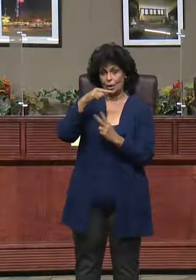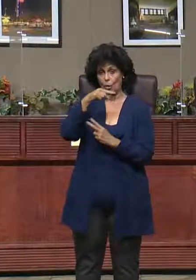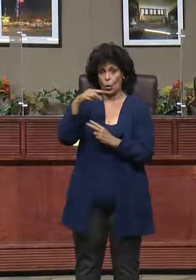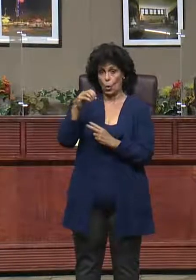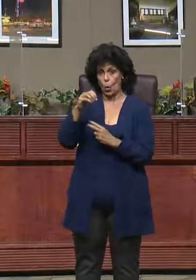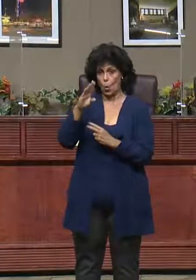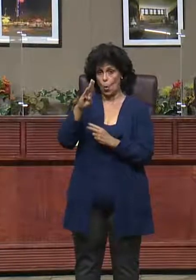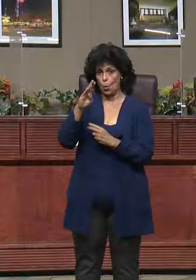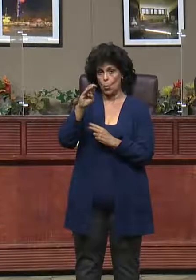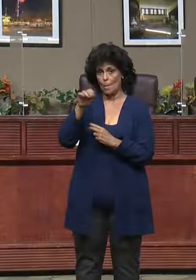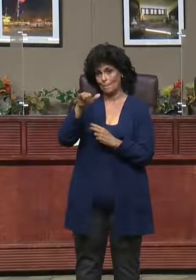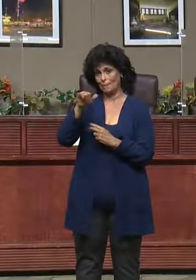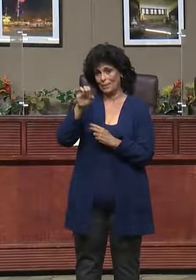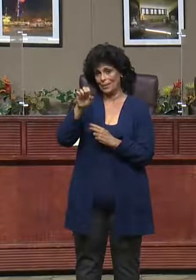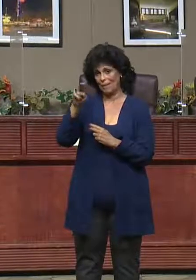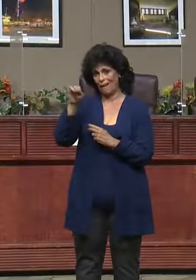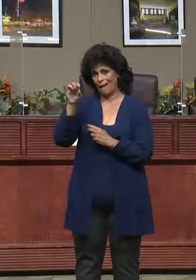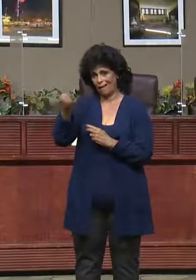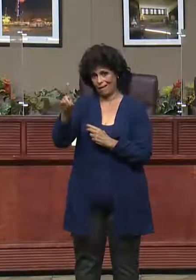Recruitment Campaign.